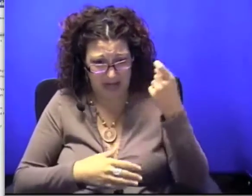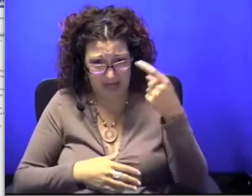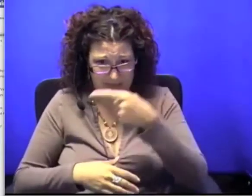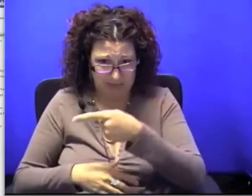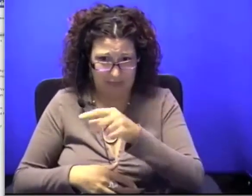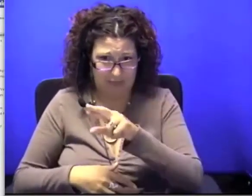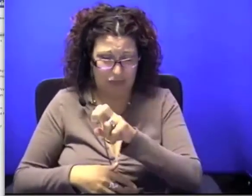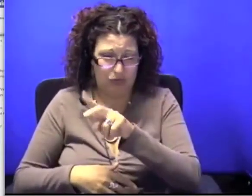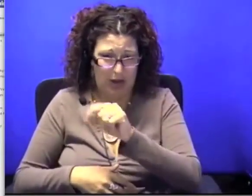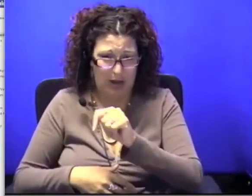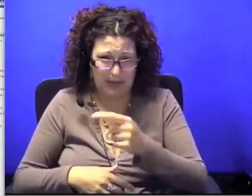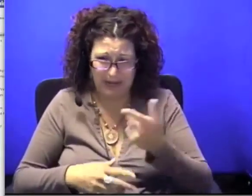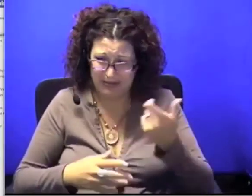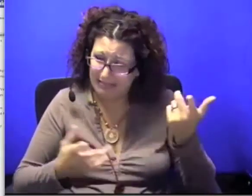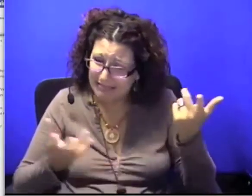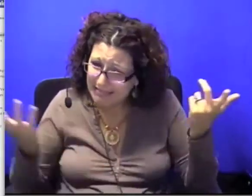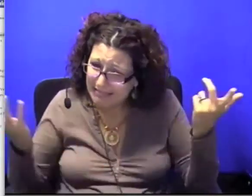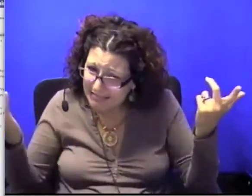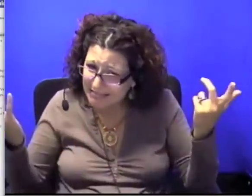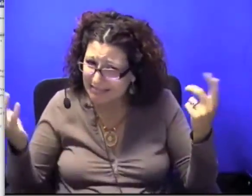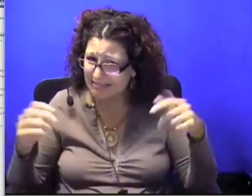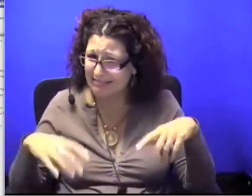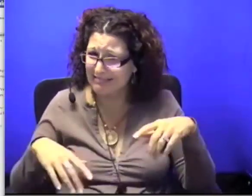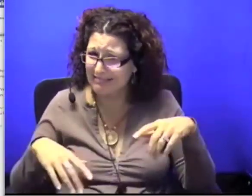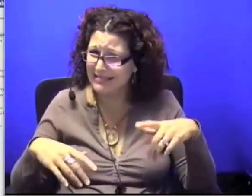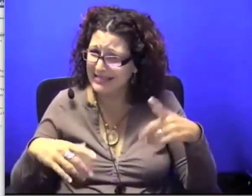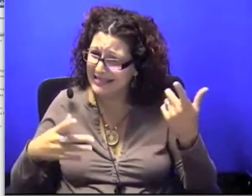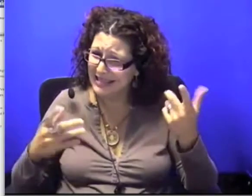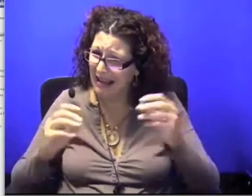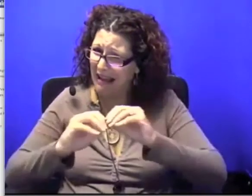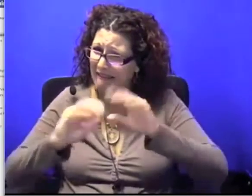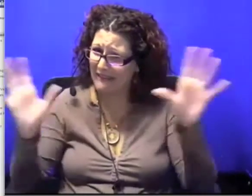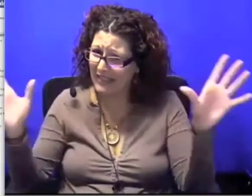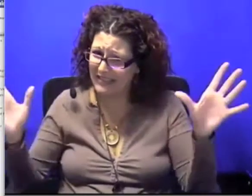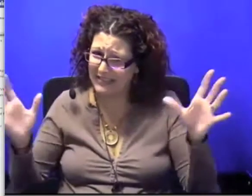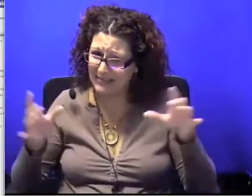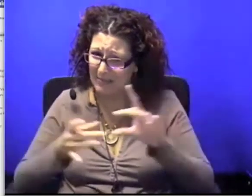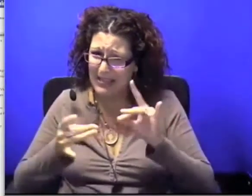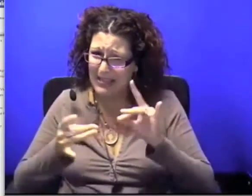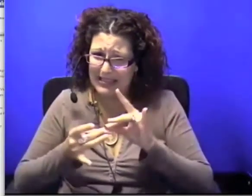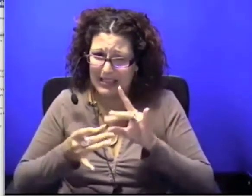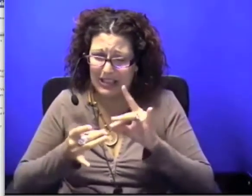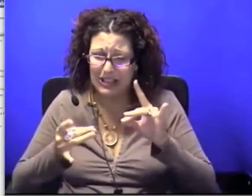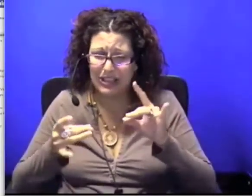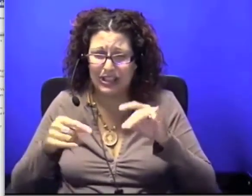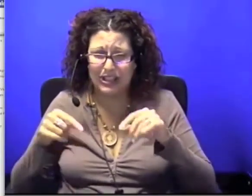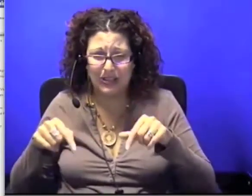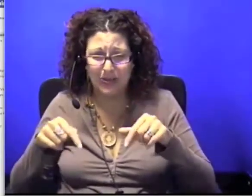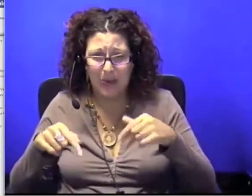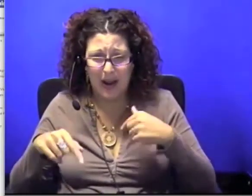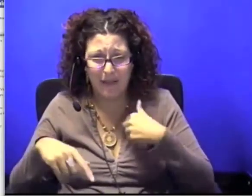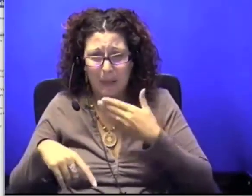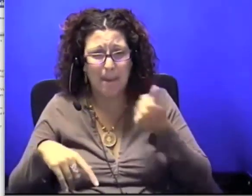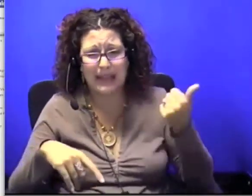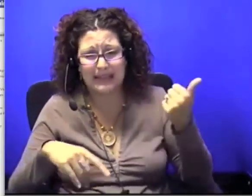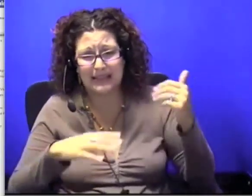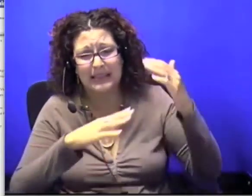you. And so, folks, I don't know if you're getting my message. In other words, there's credibility here that